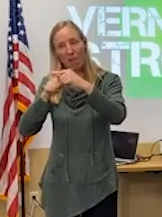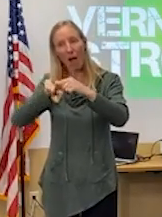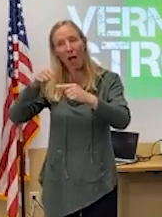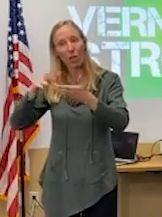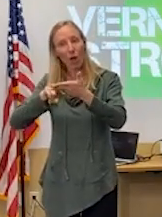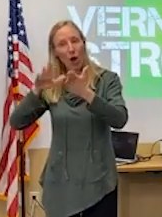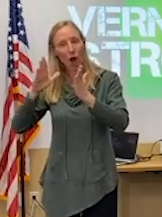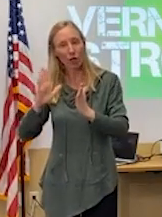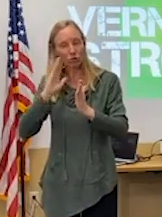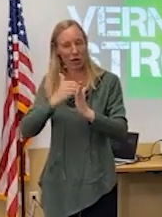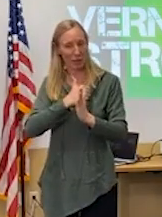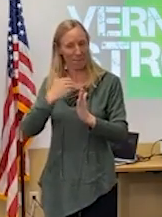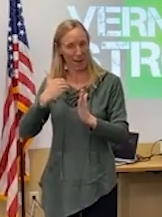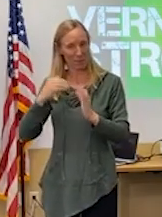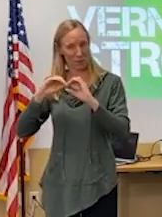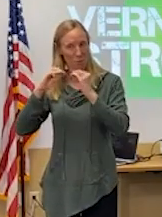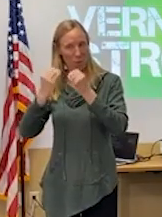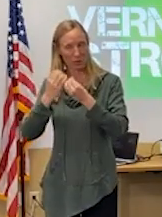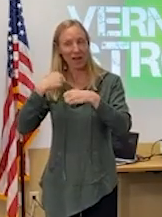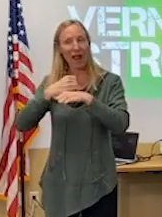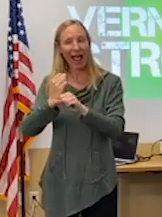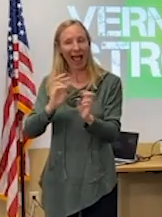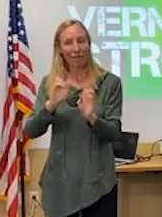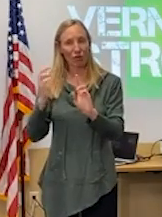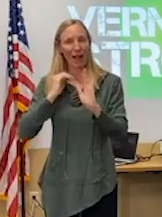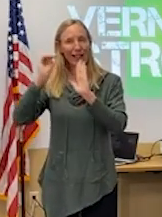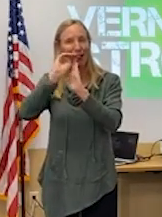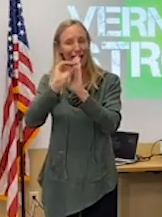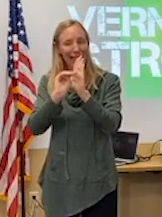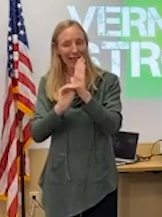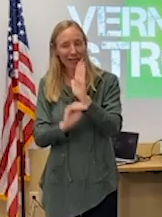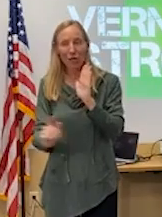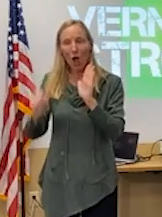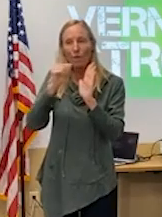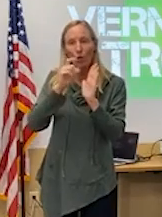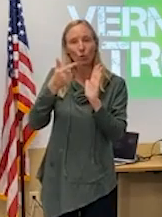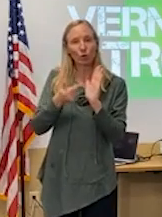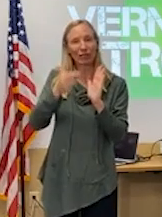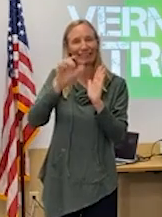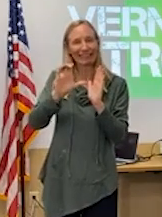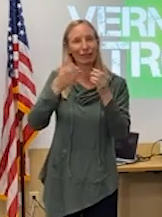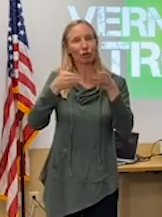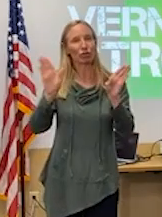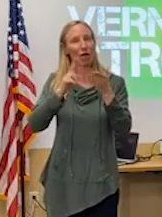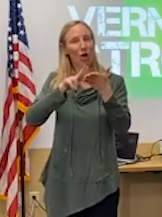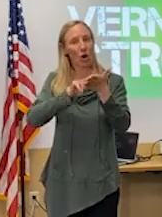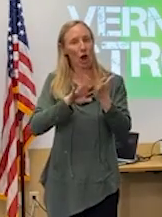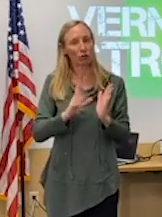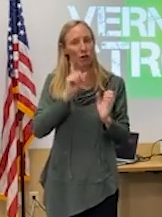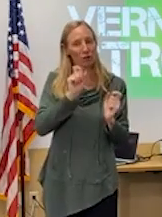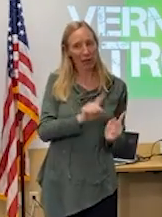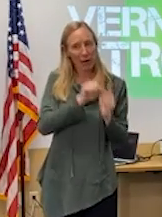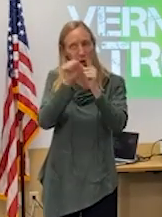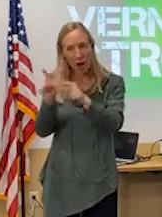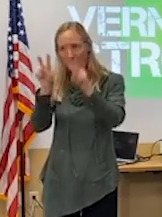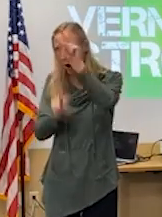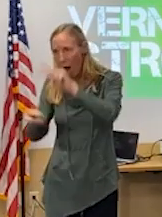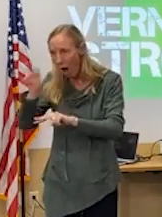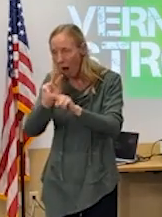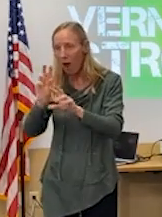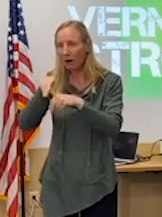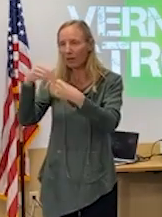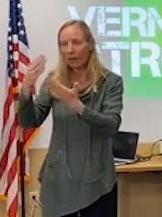memberships organizations, to compile a list of general estimates for the purpose of supporting the BGAP